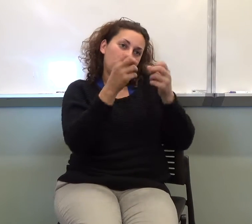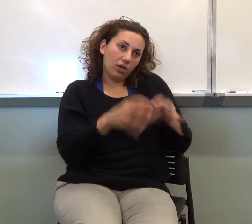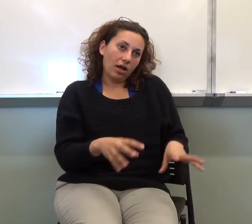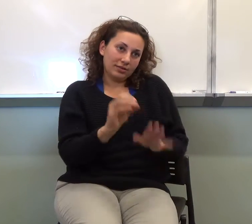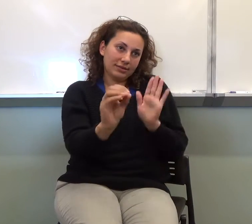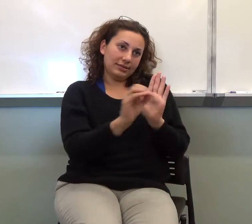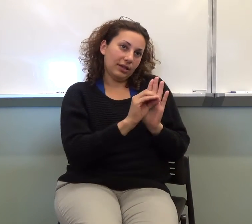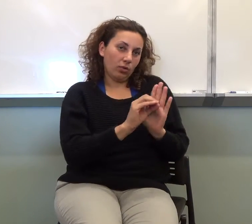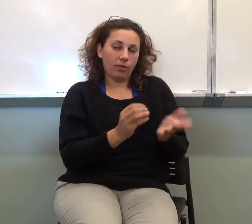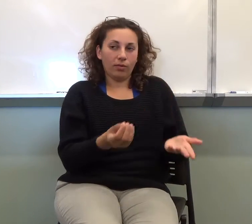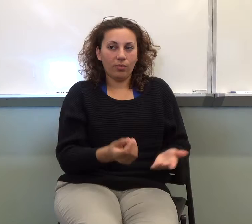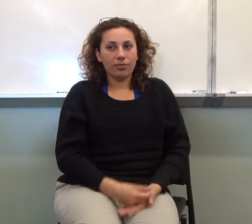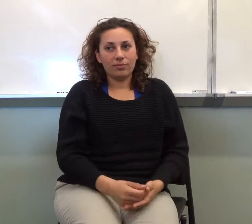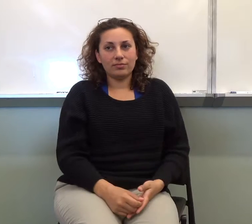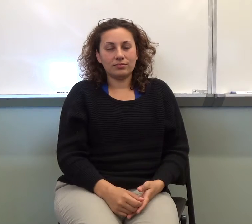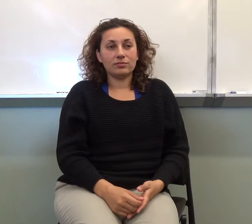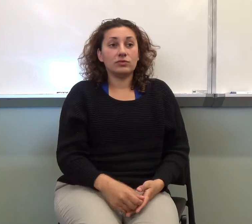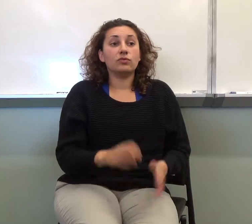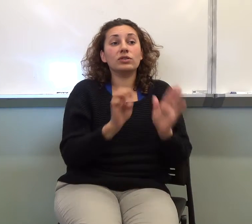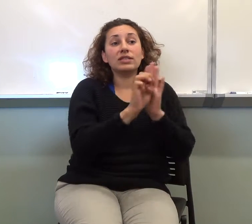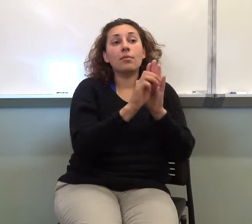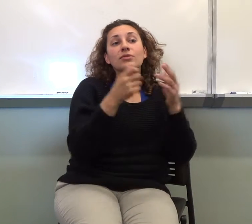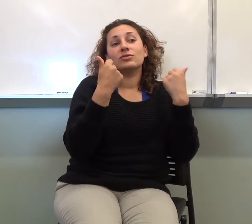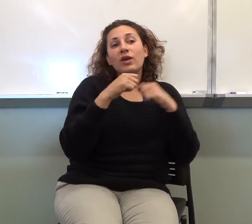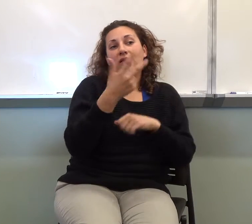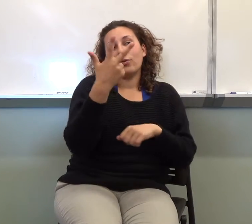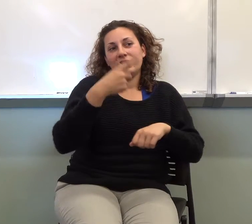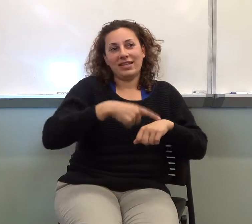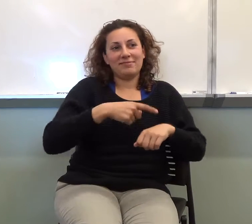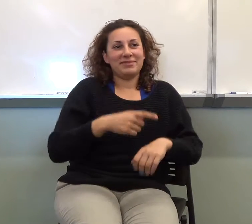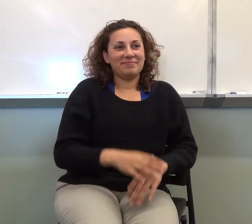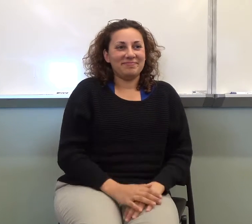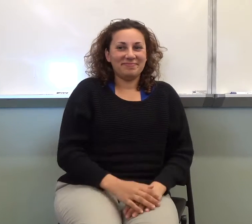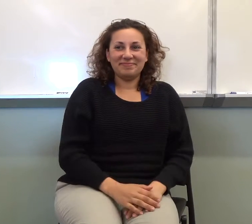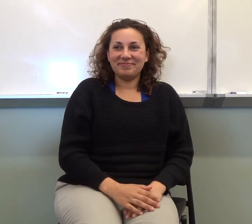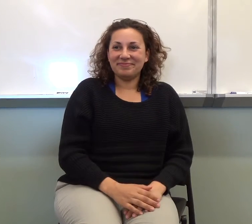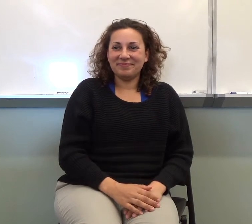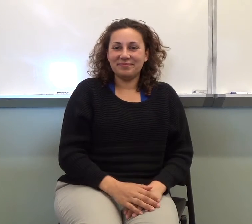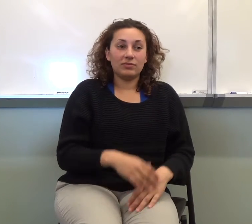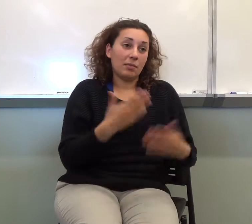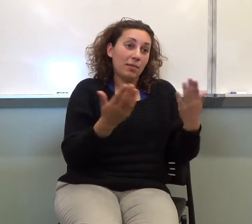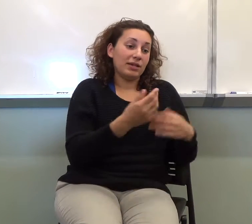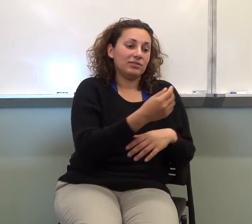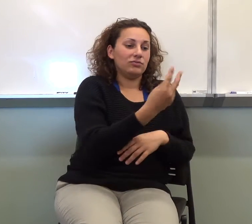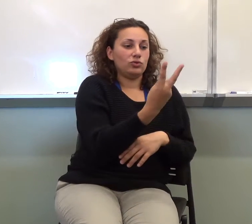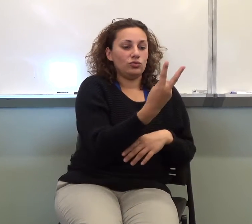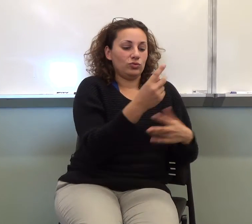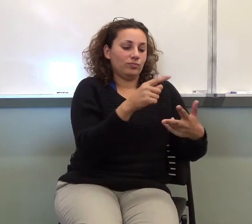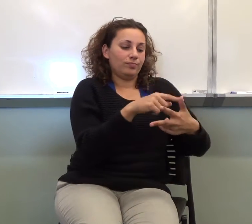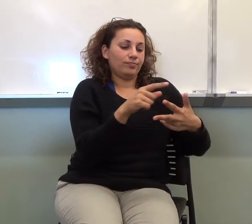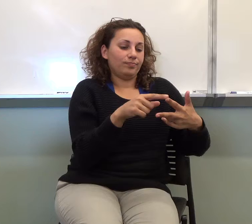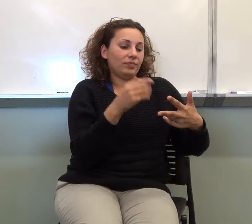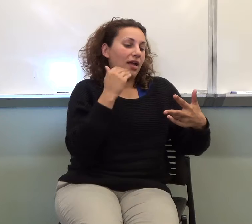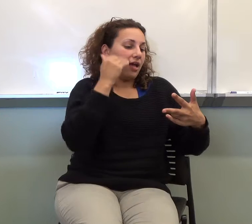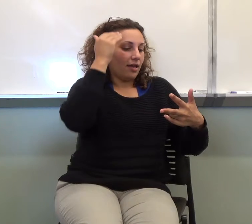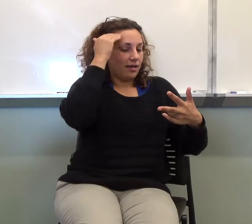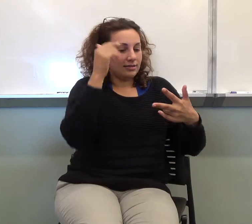right? All right, let's say you do it 3 times. All right, you might get, let's say, 2 heads and a tail. Well, that would be